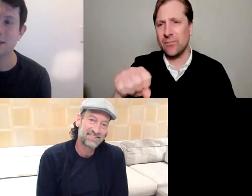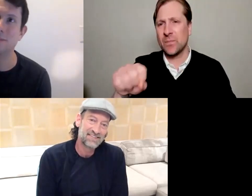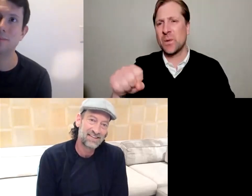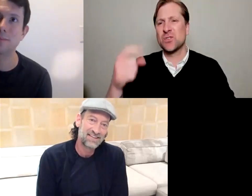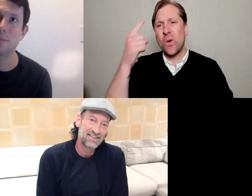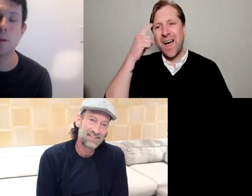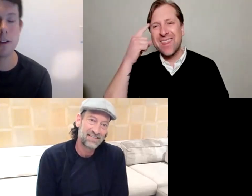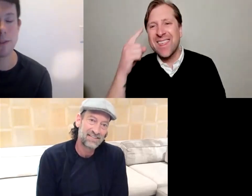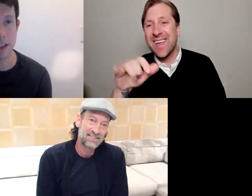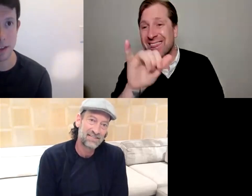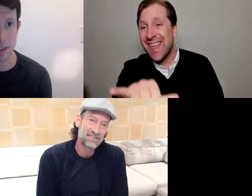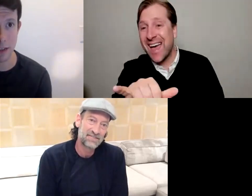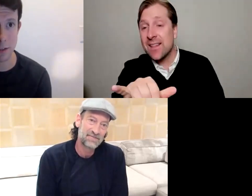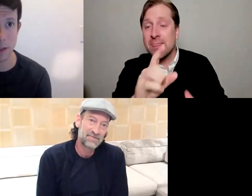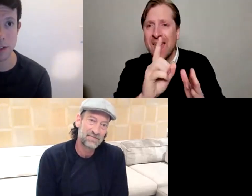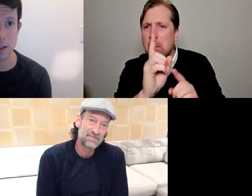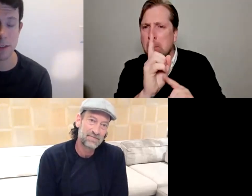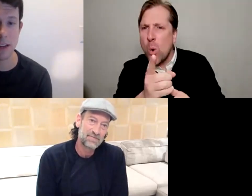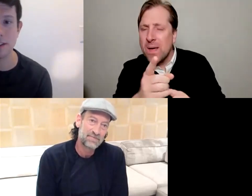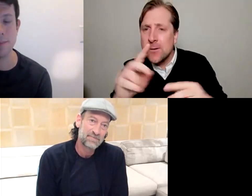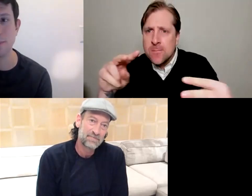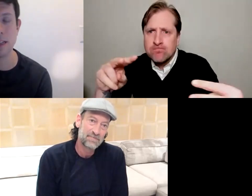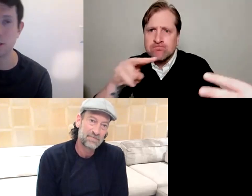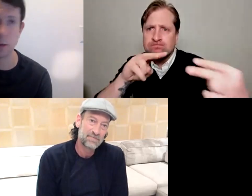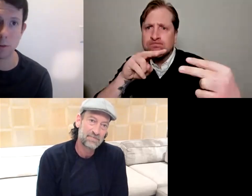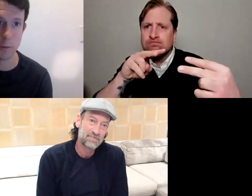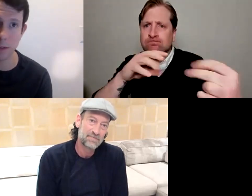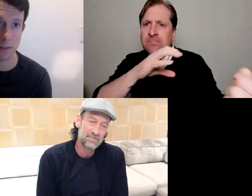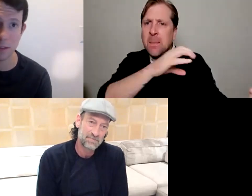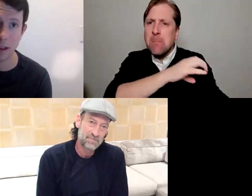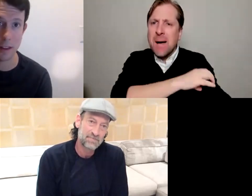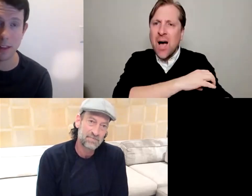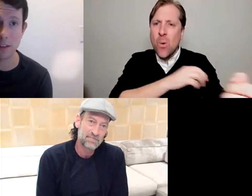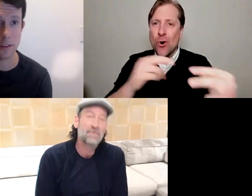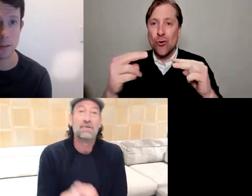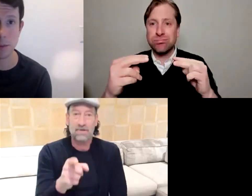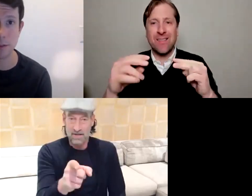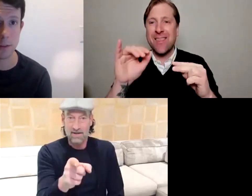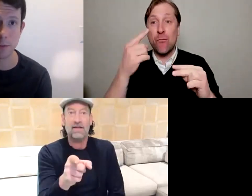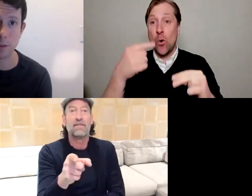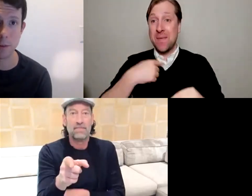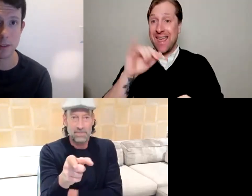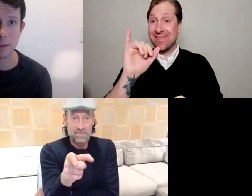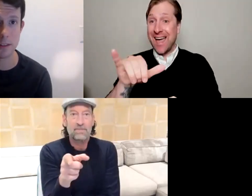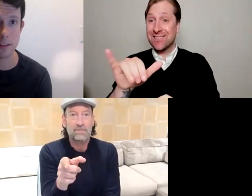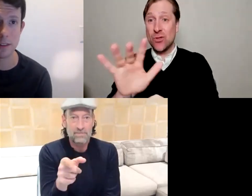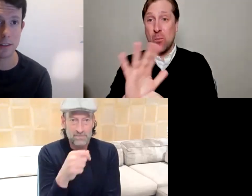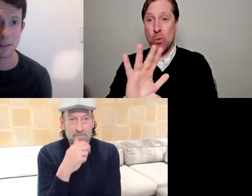that moment of eye contact you mentioned, that's the whole movie. I think so much of your